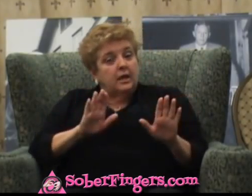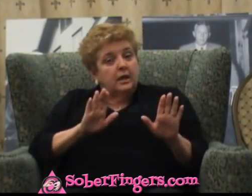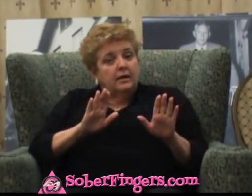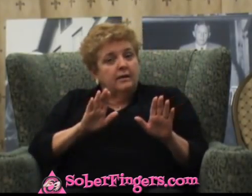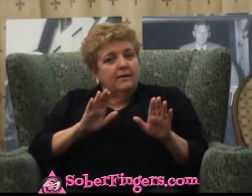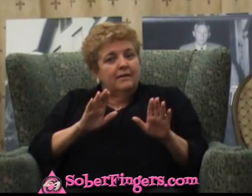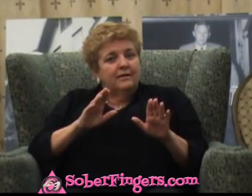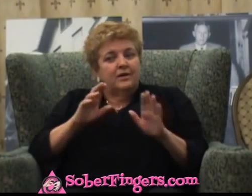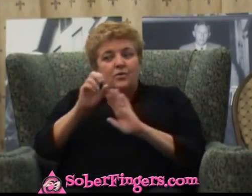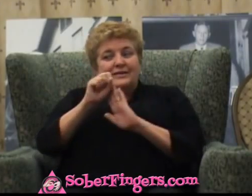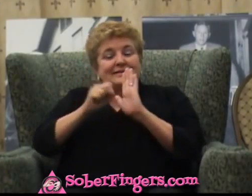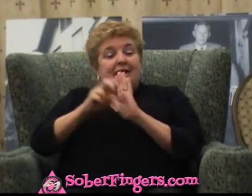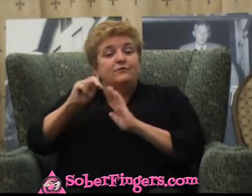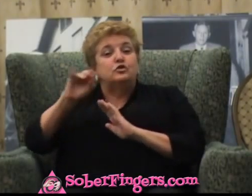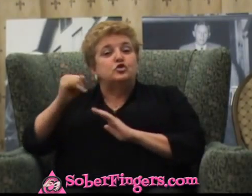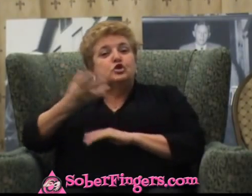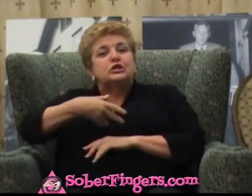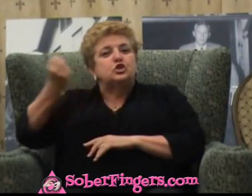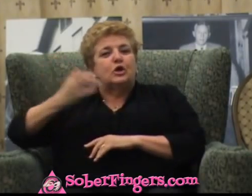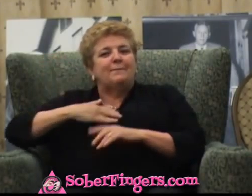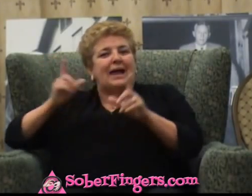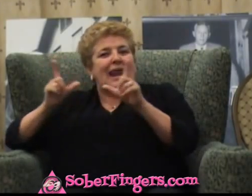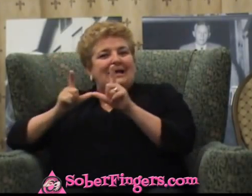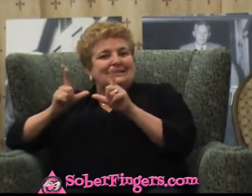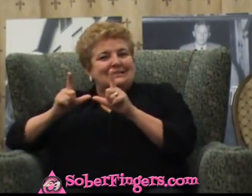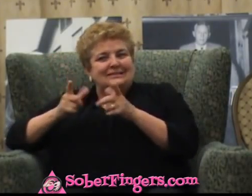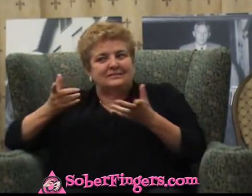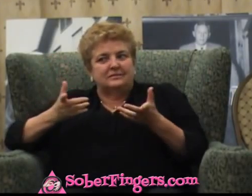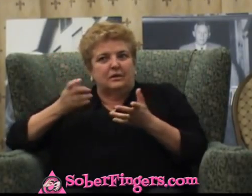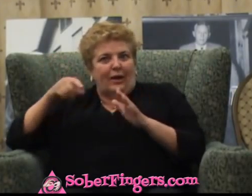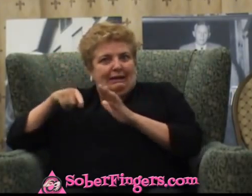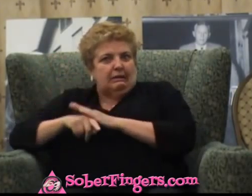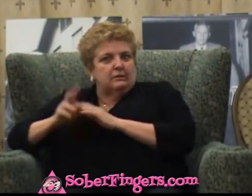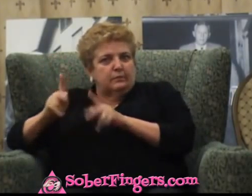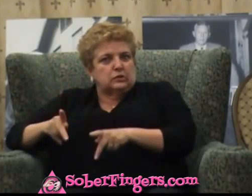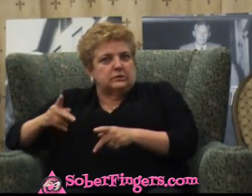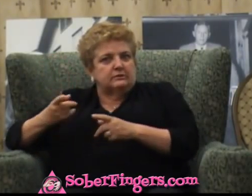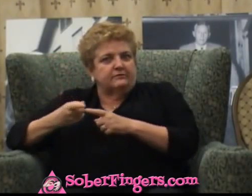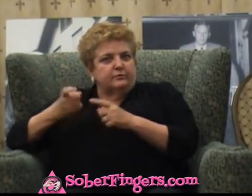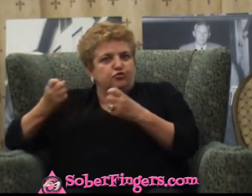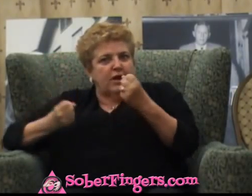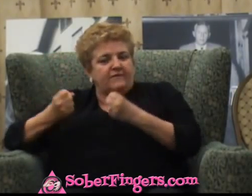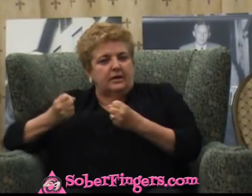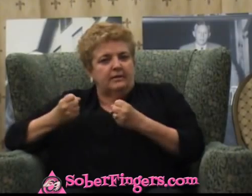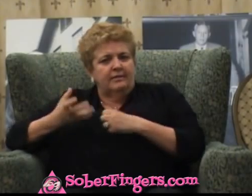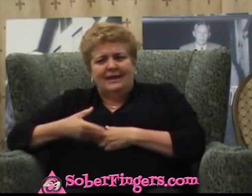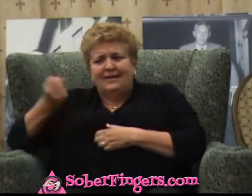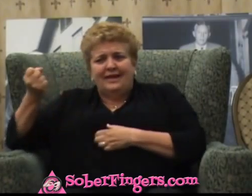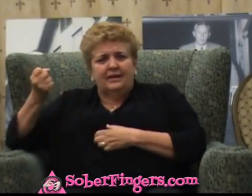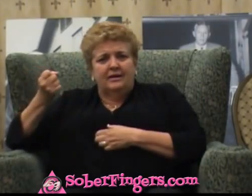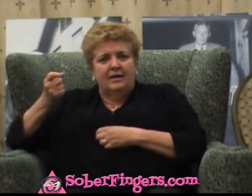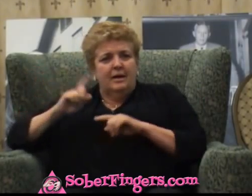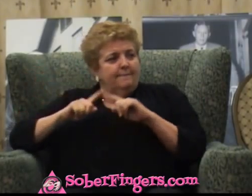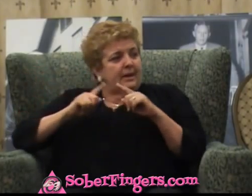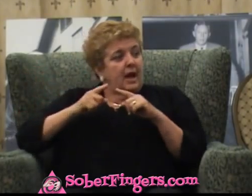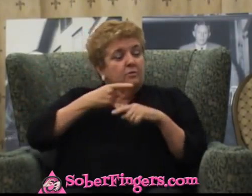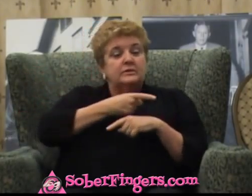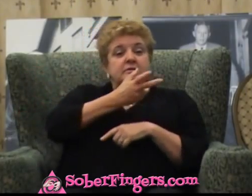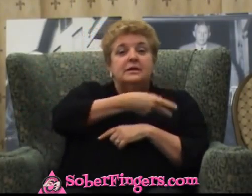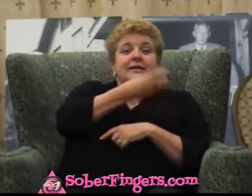away because I was involved in an accident with a fatality. They'll take it away for 3.5 years. I have no license, but I'm taking my mother's car, who's a recent widow,